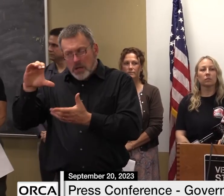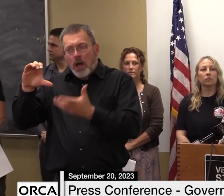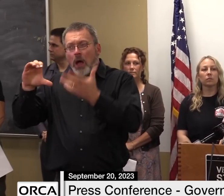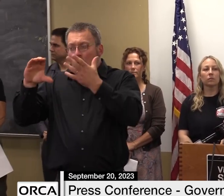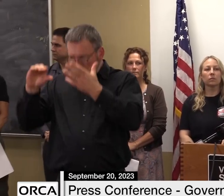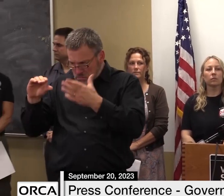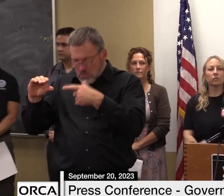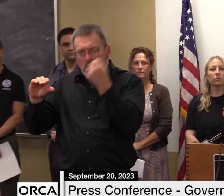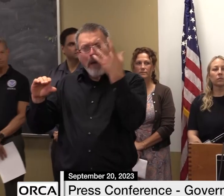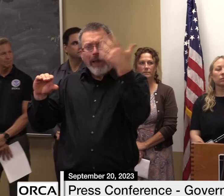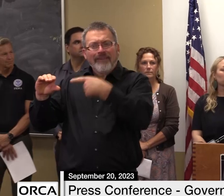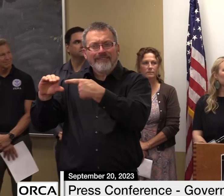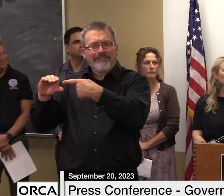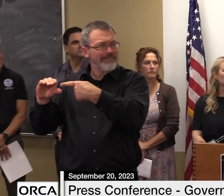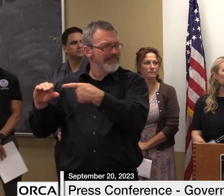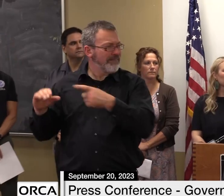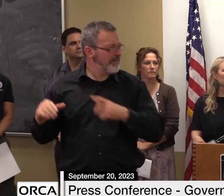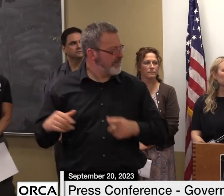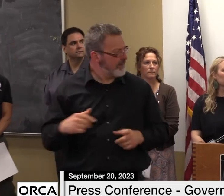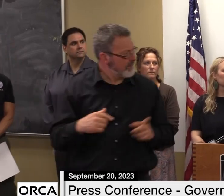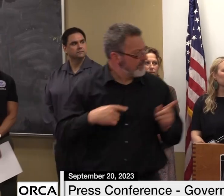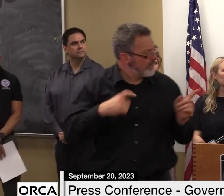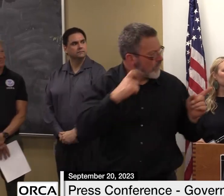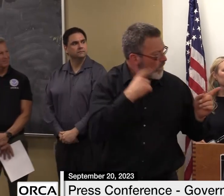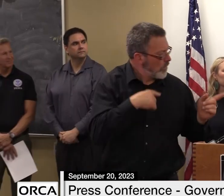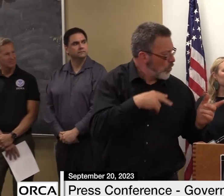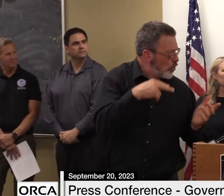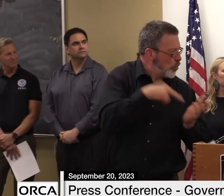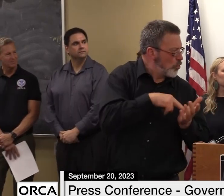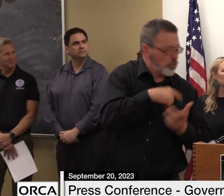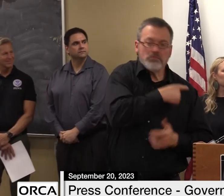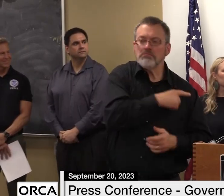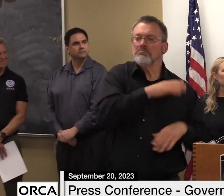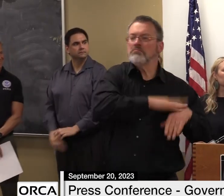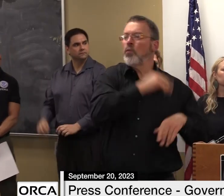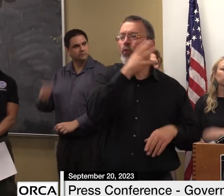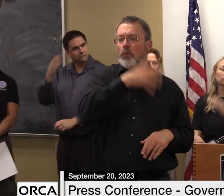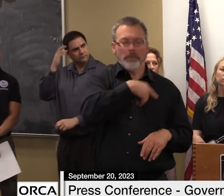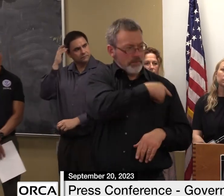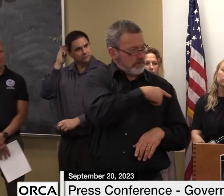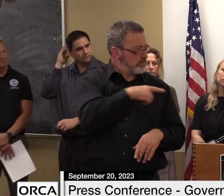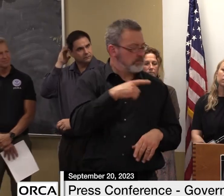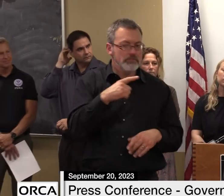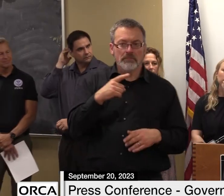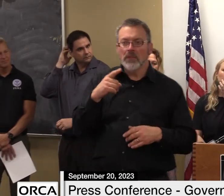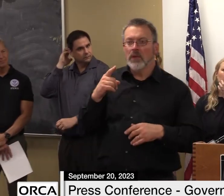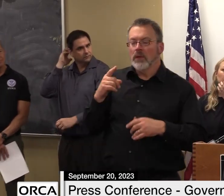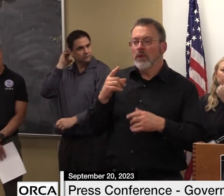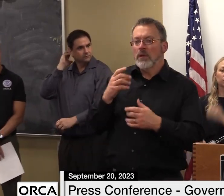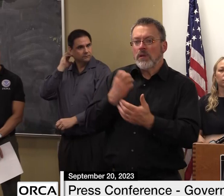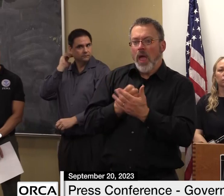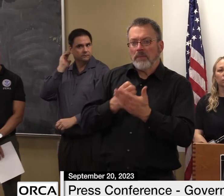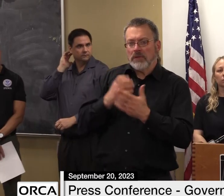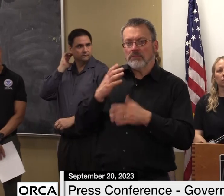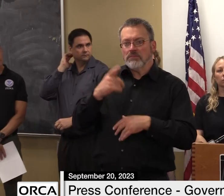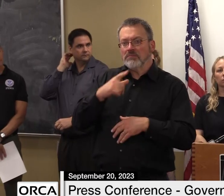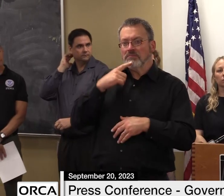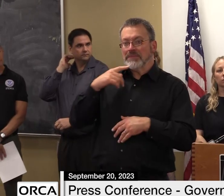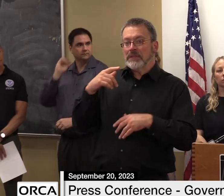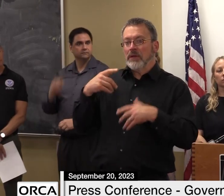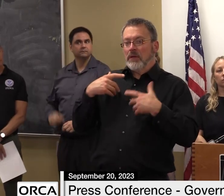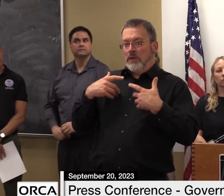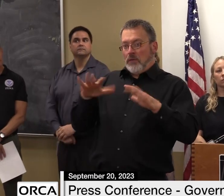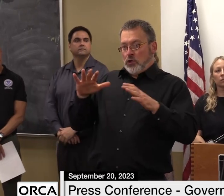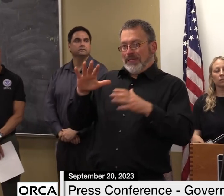I believe, about $16 million, but go ahead. Yeah, we've committed about $6 million so